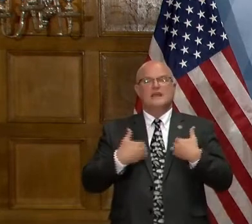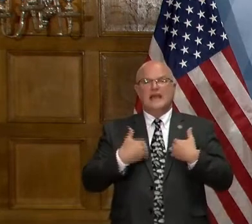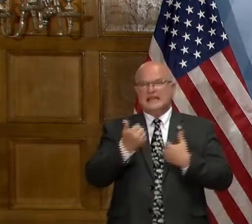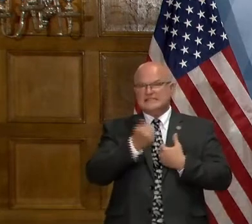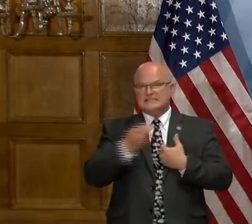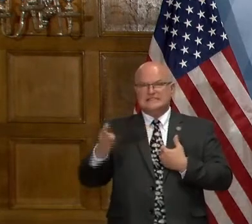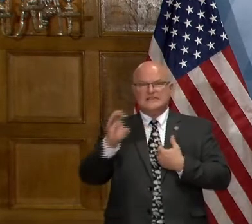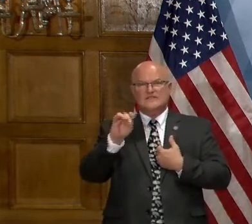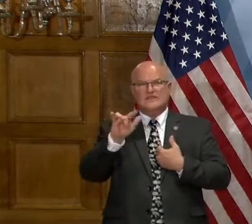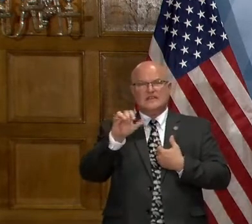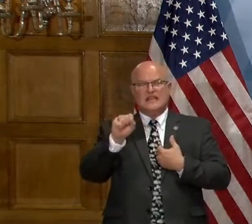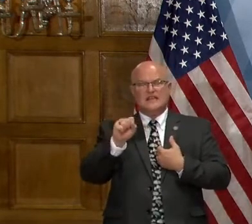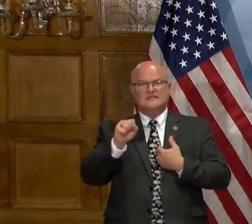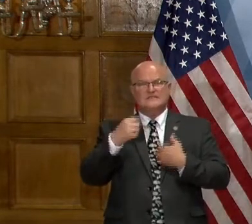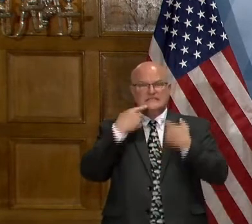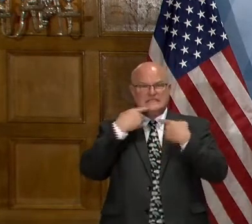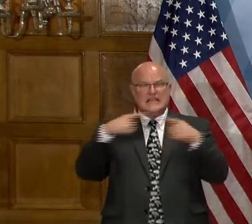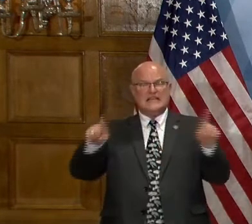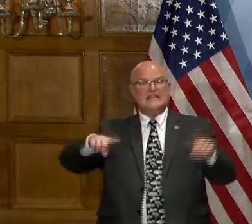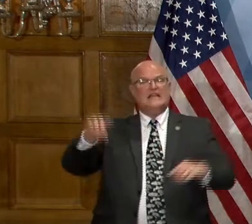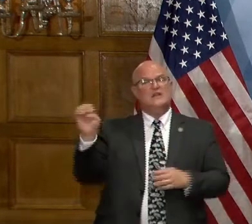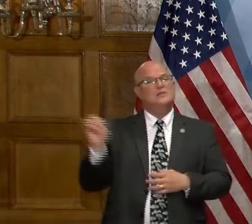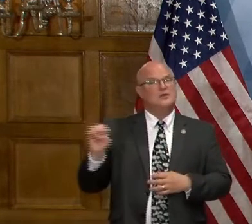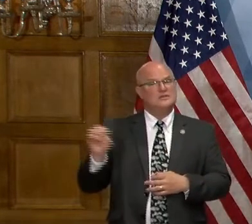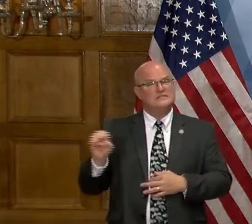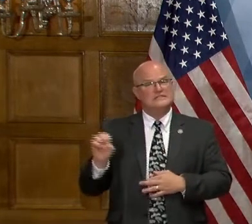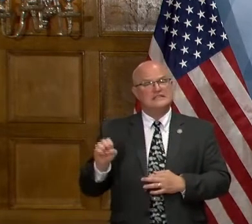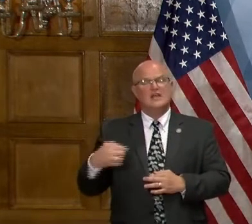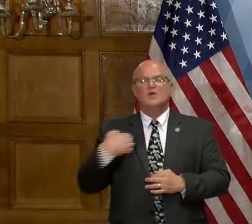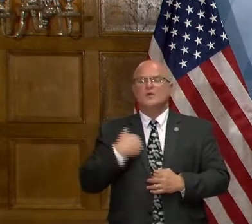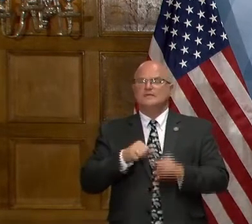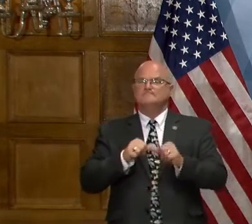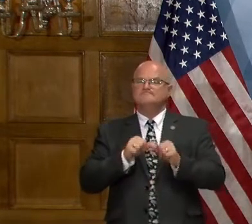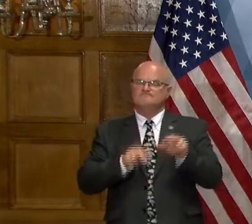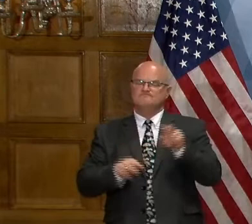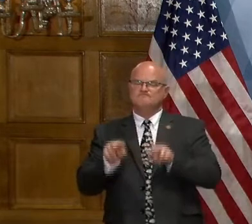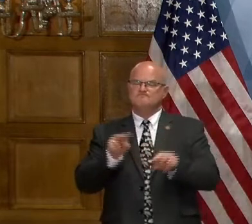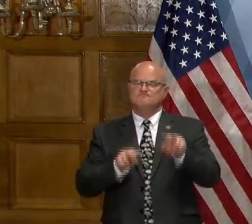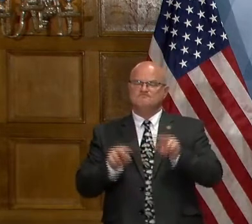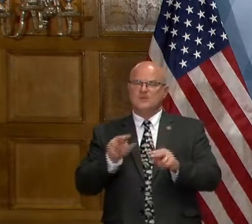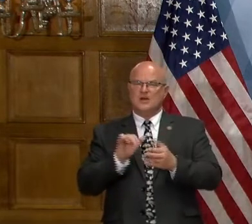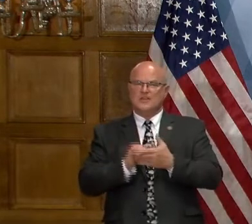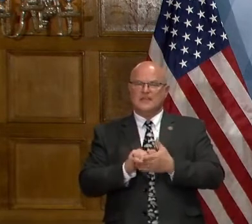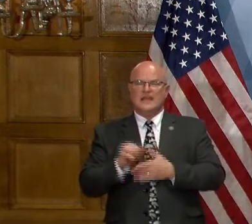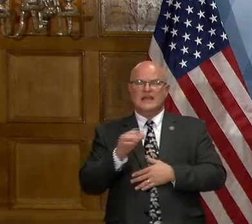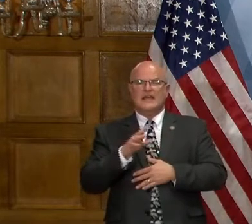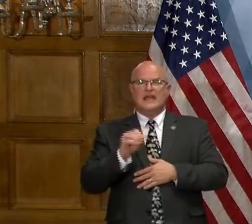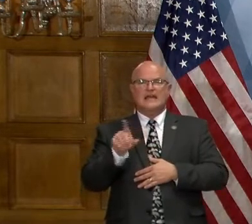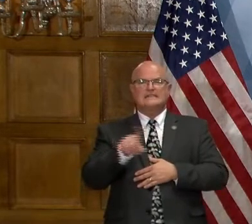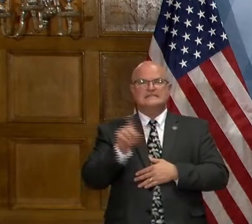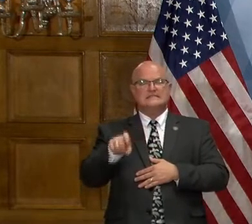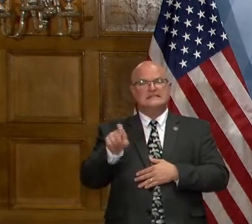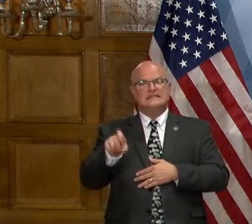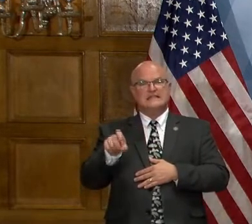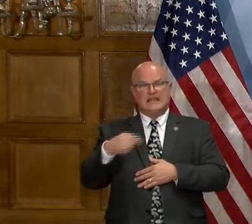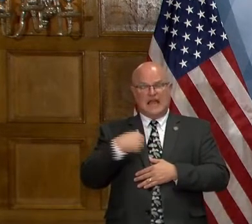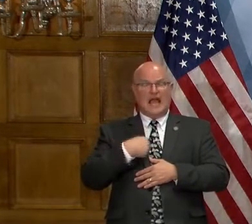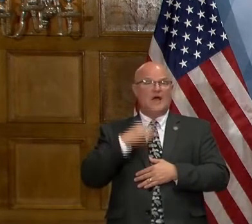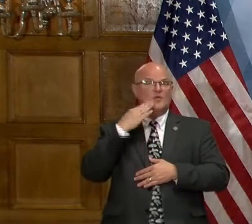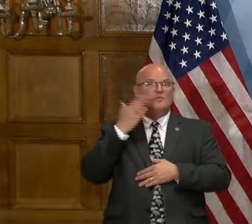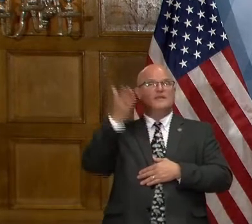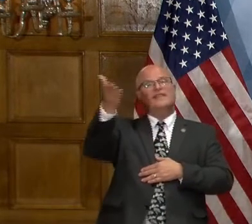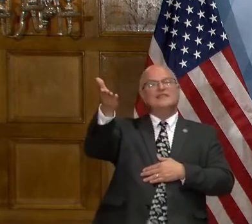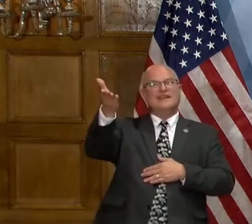of the counties declare an emergency, and so we'll continue to monitor it, and as needed, I will be